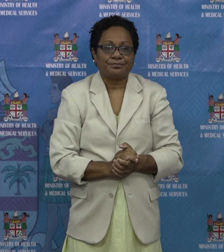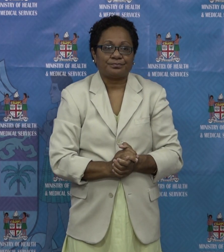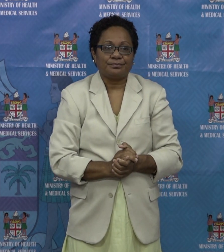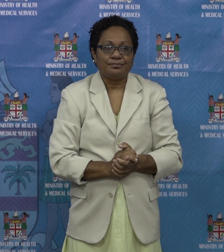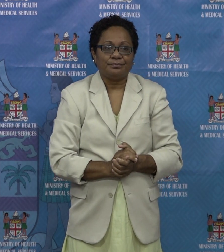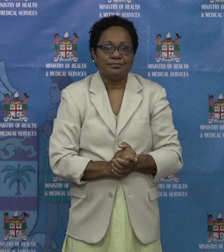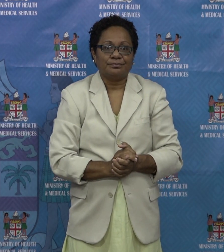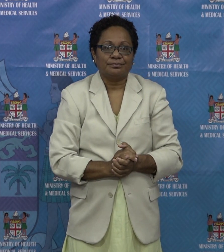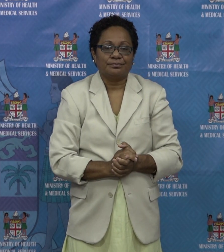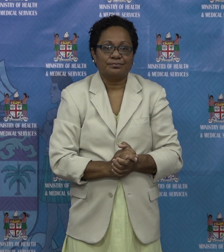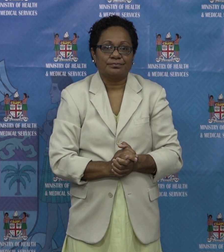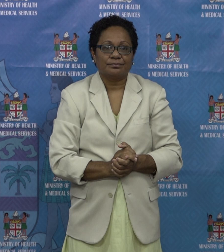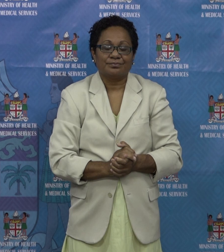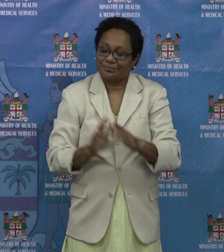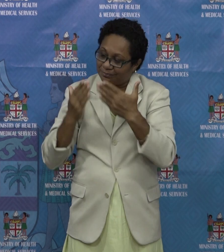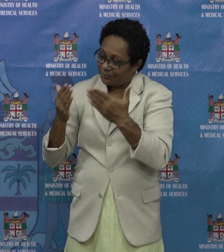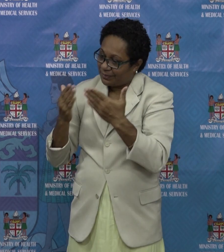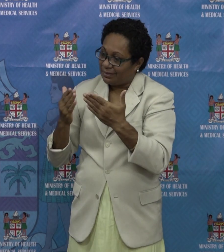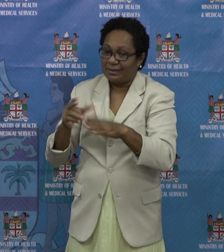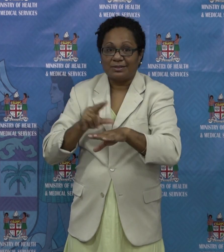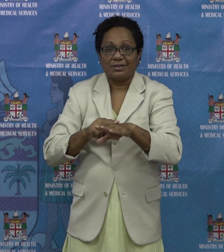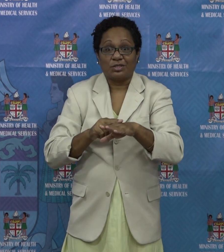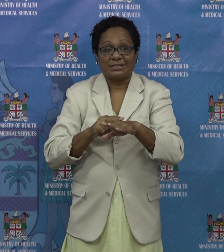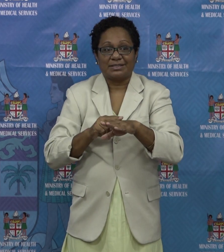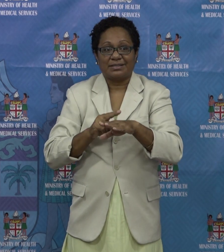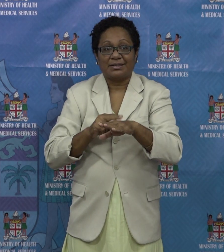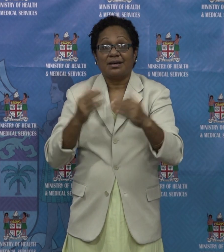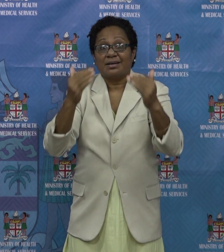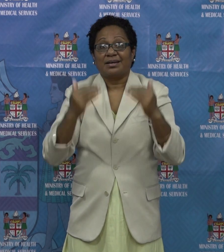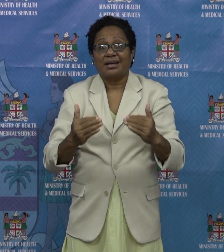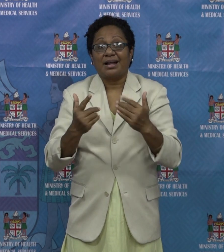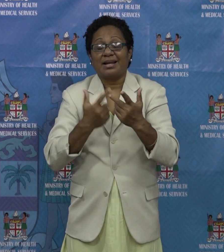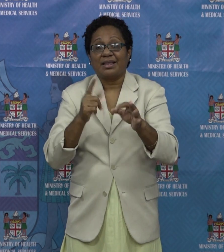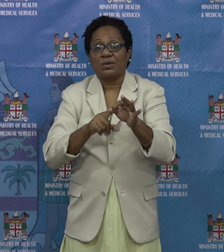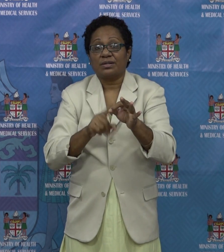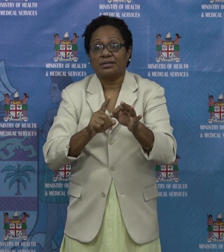Thank you very much, Dr. Fong. If I can just add another question, it's to do with